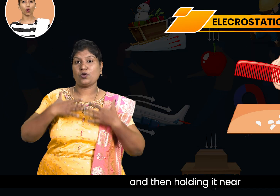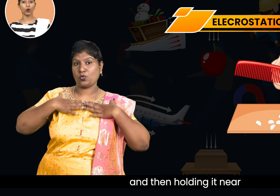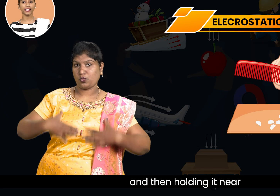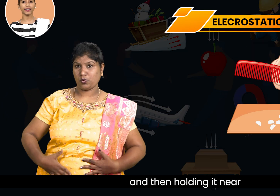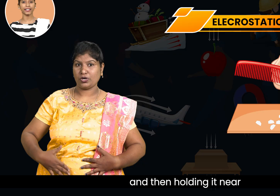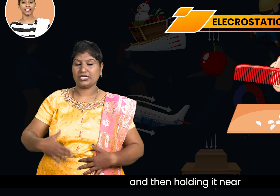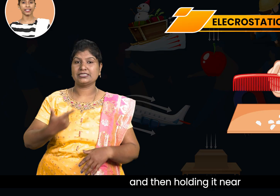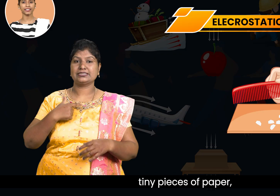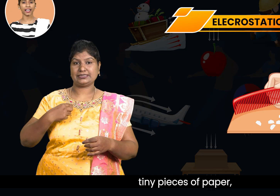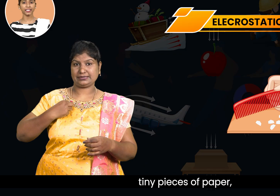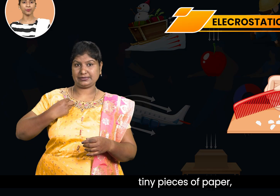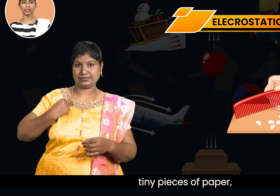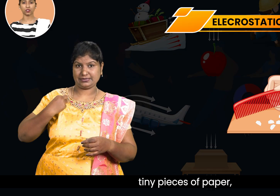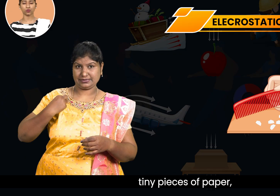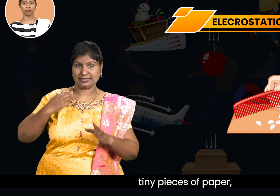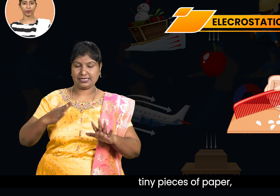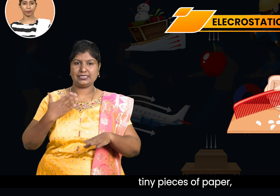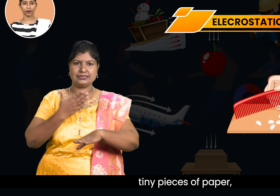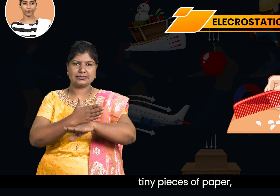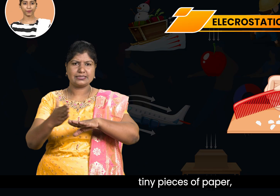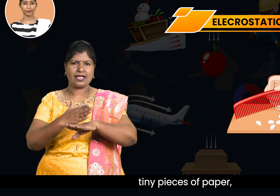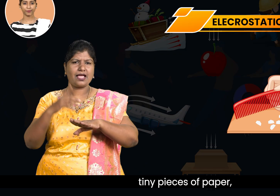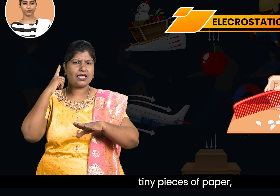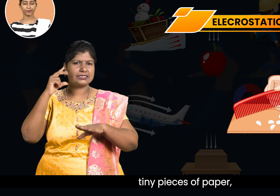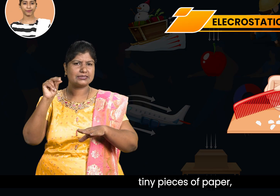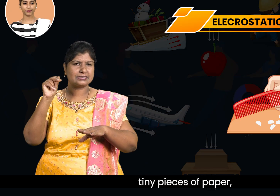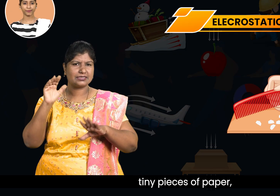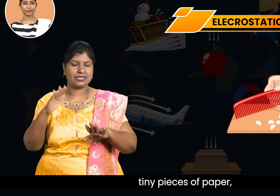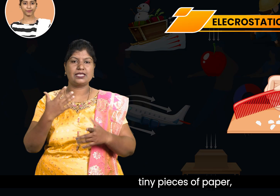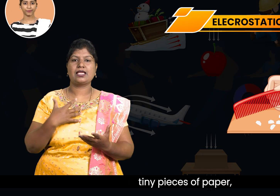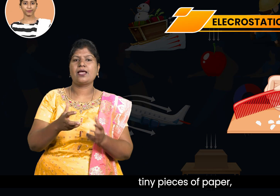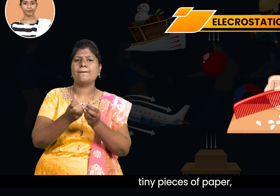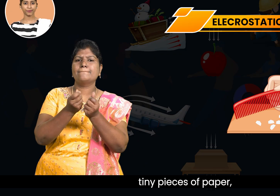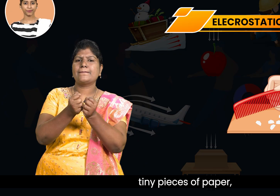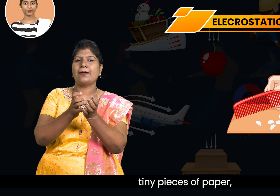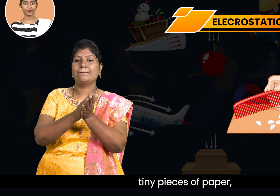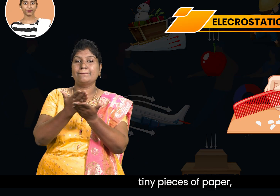and then holding it near tiny pieces of paper.